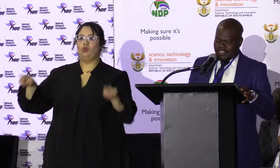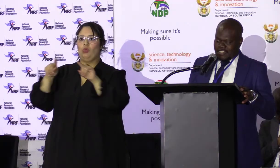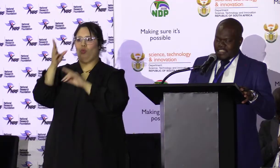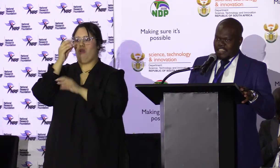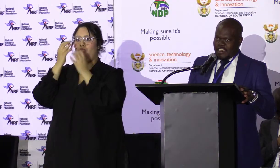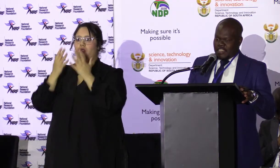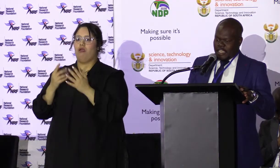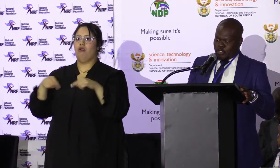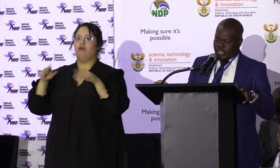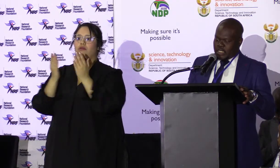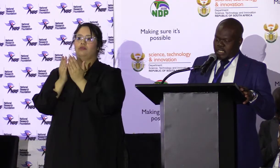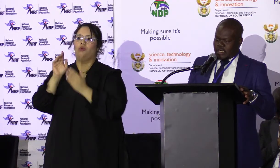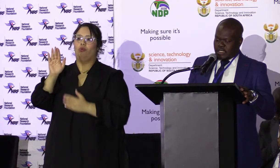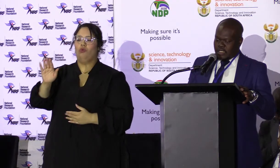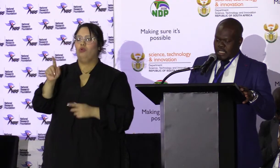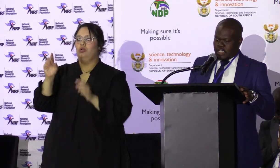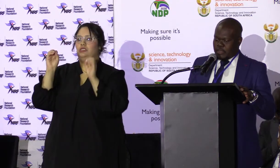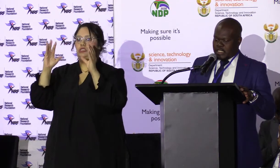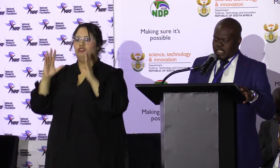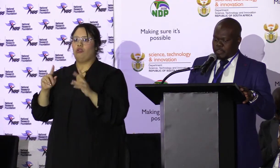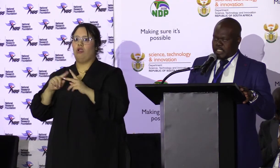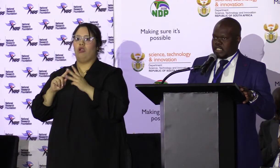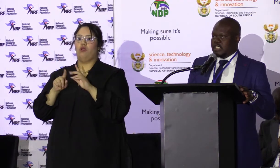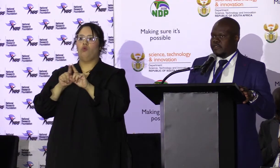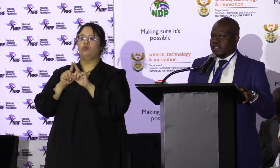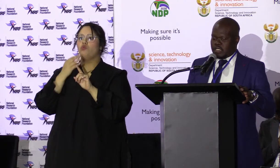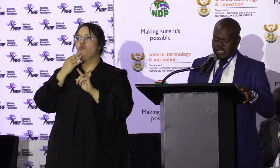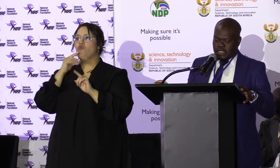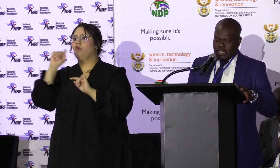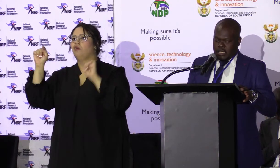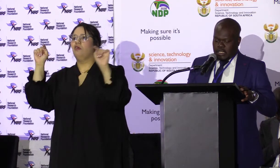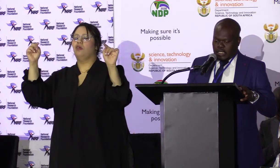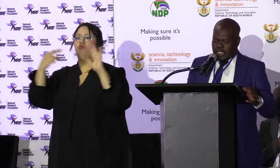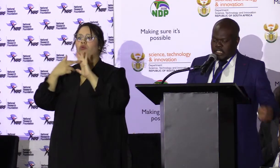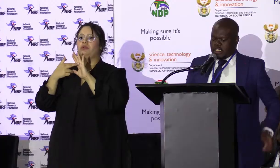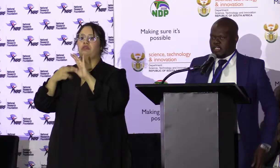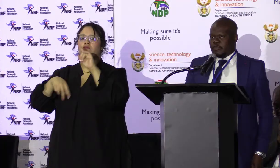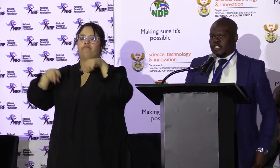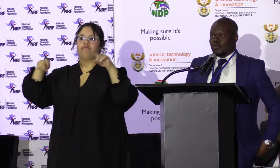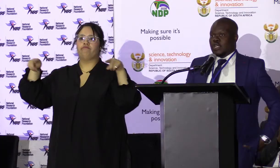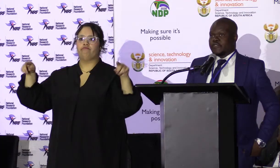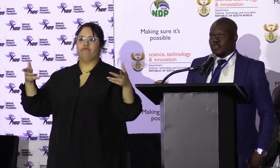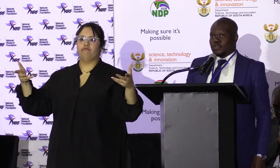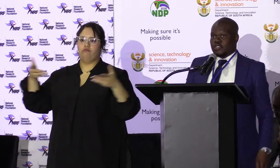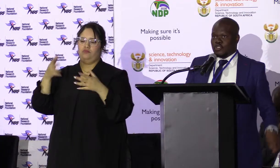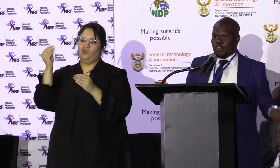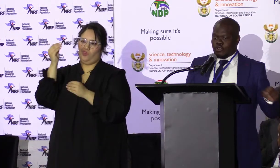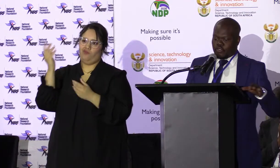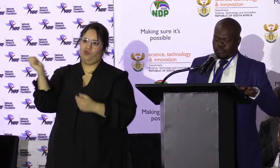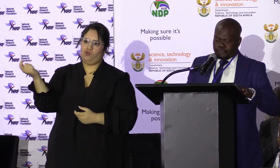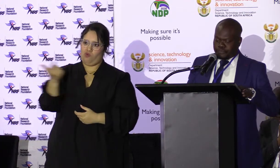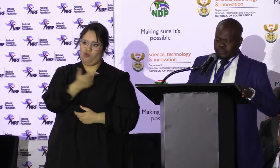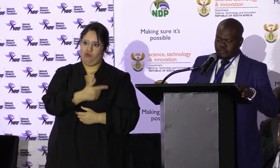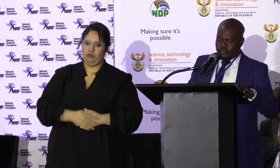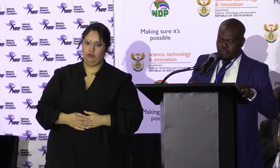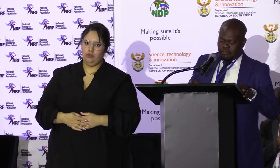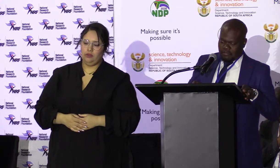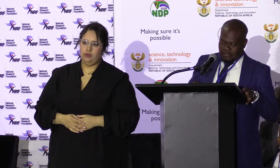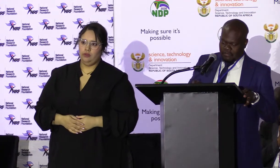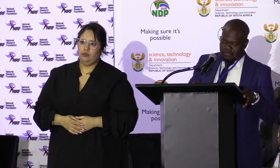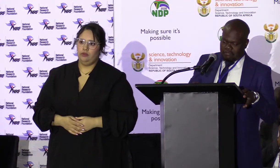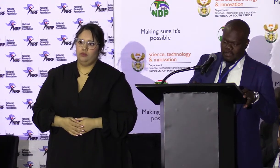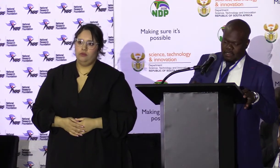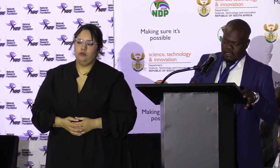learners, the educators, and the media representatives. Ladies and gentlemen, good afternoon to all of you.